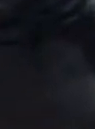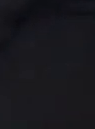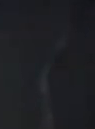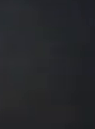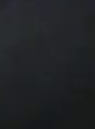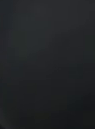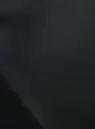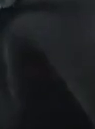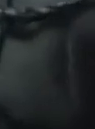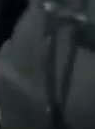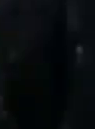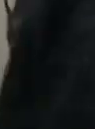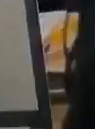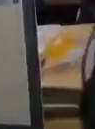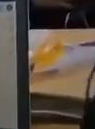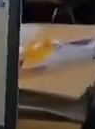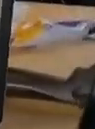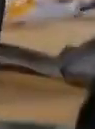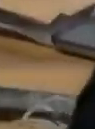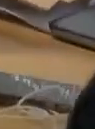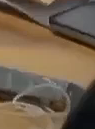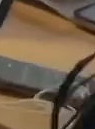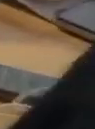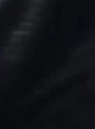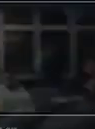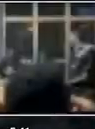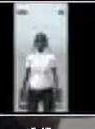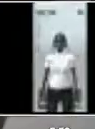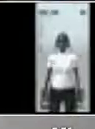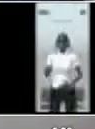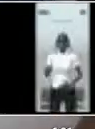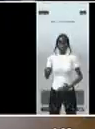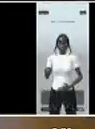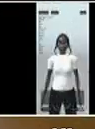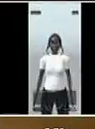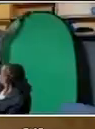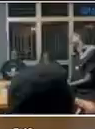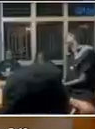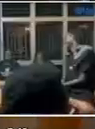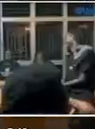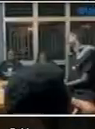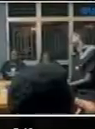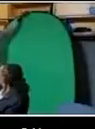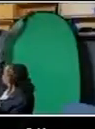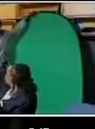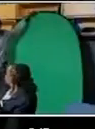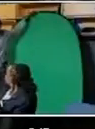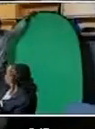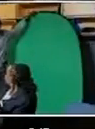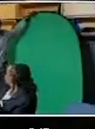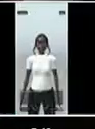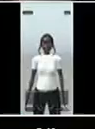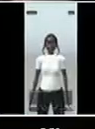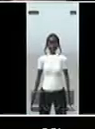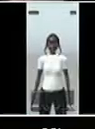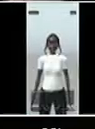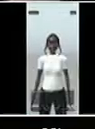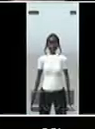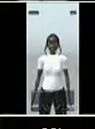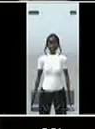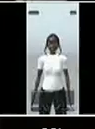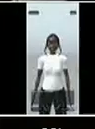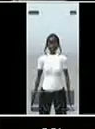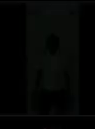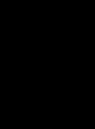shared. And so this is a lengthy video, we won't be able to go through the whole of it, but we invite you to visit our YouTube page if you'd like to know the whole